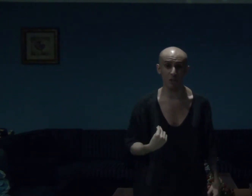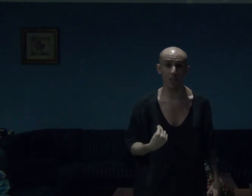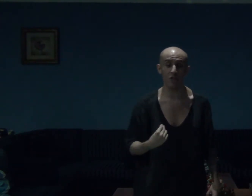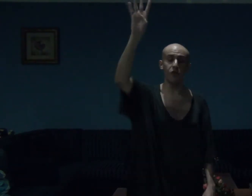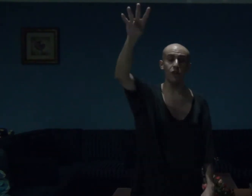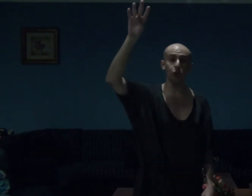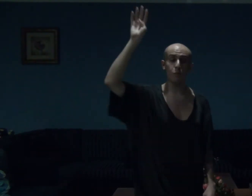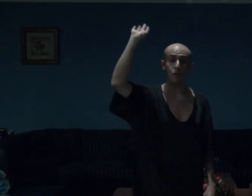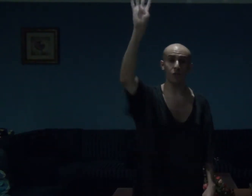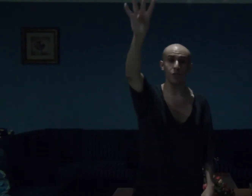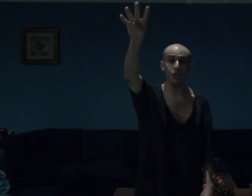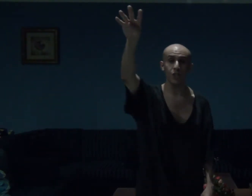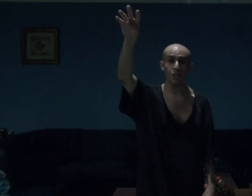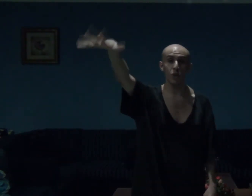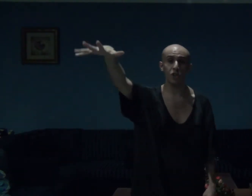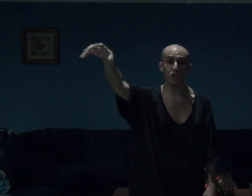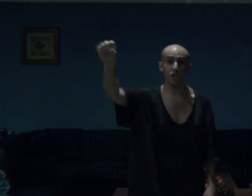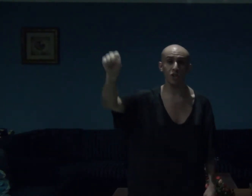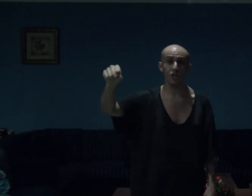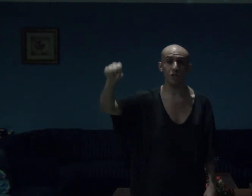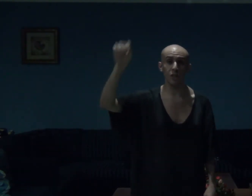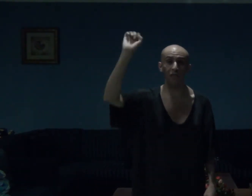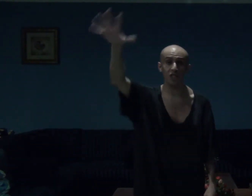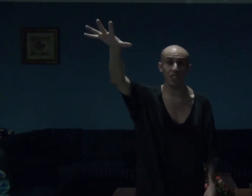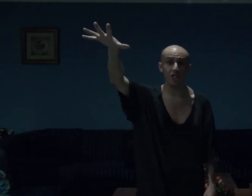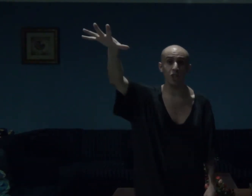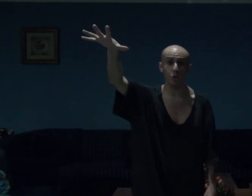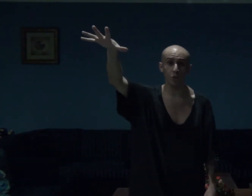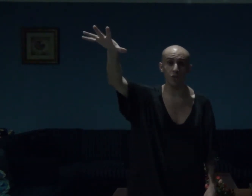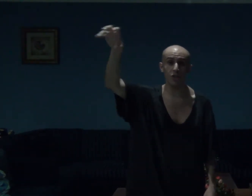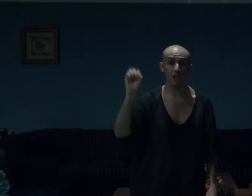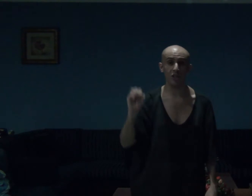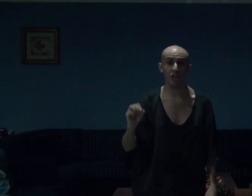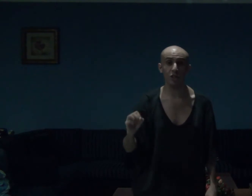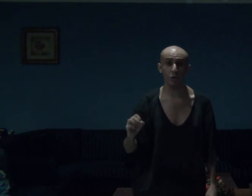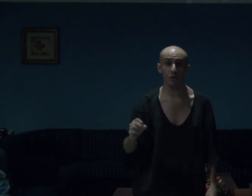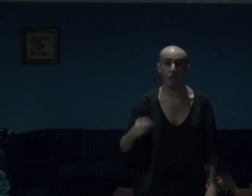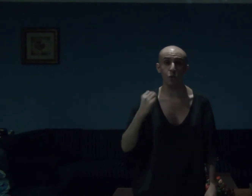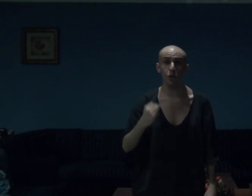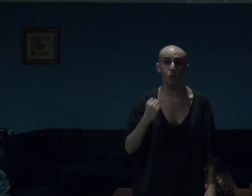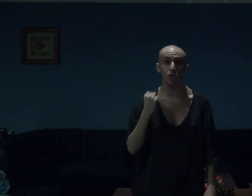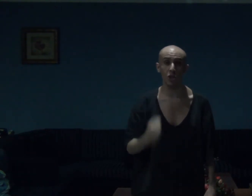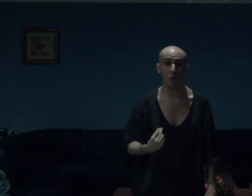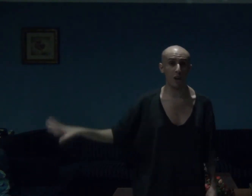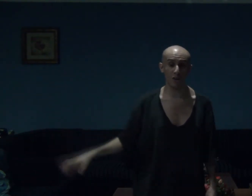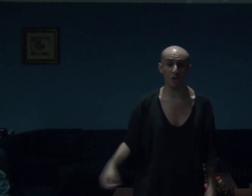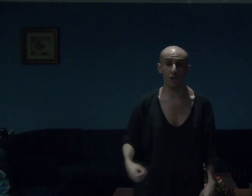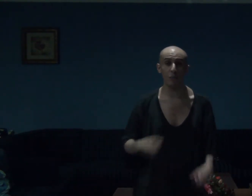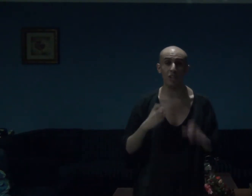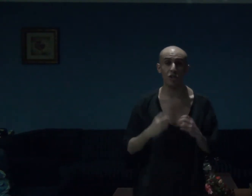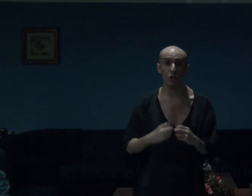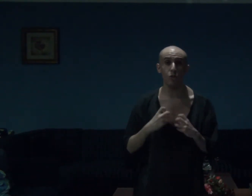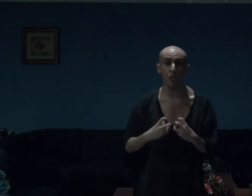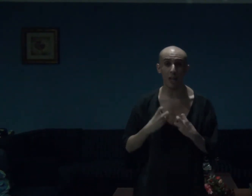series, Volume 14, which consists of 6 issues which was so awesome and so damn